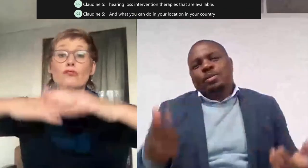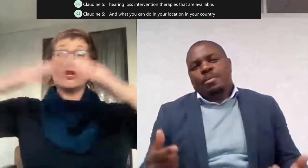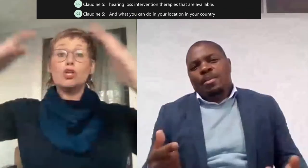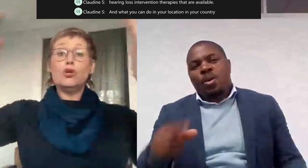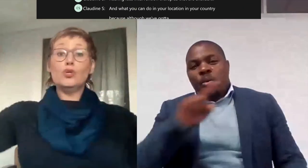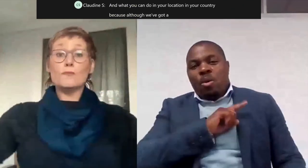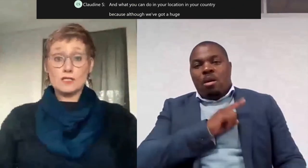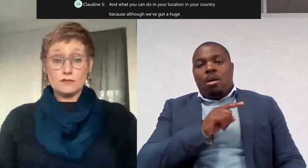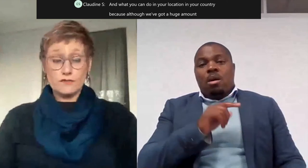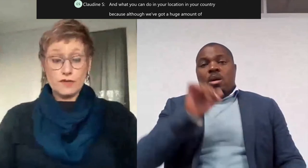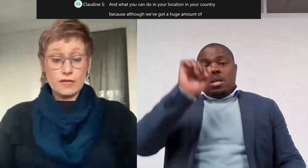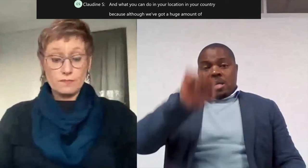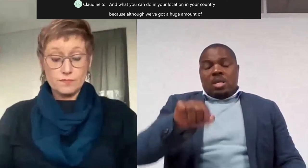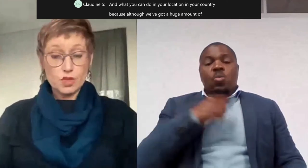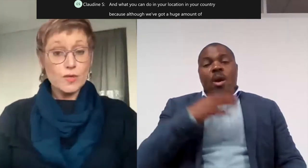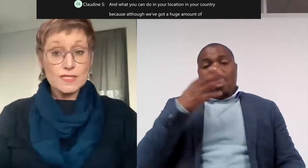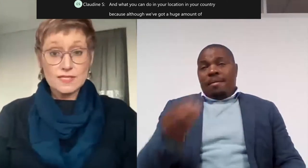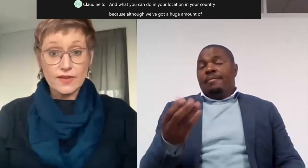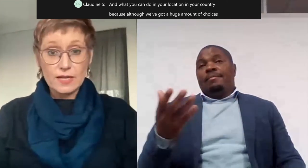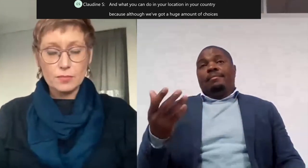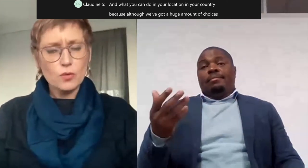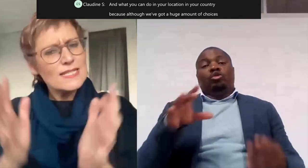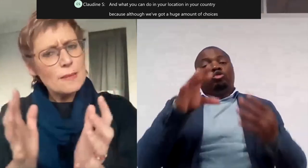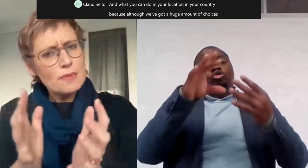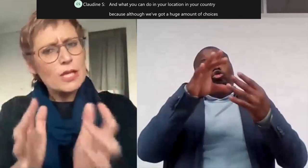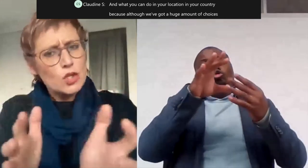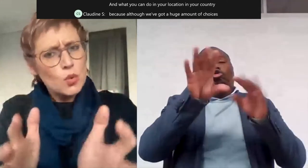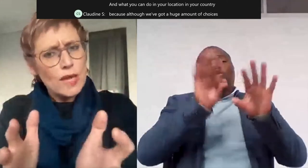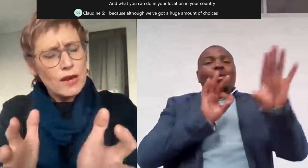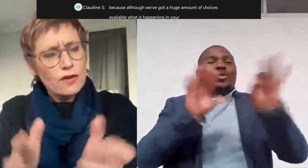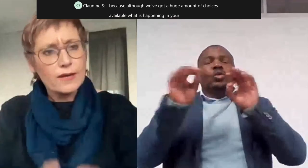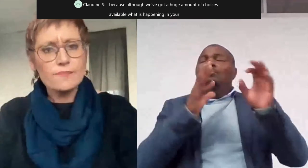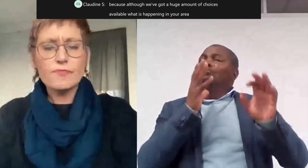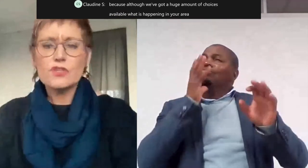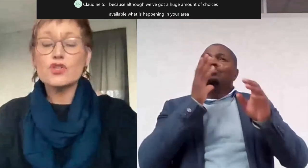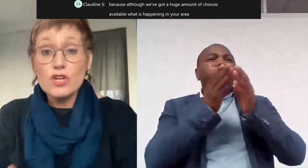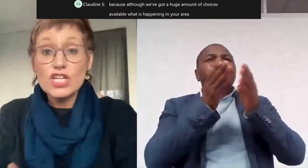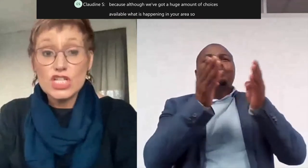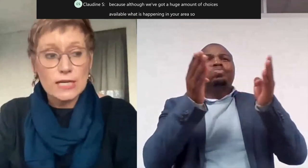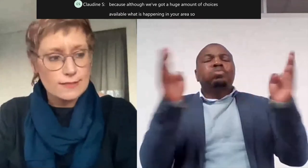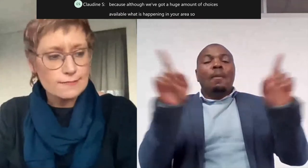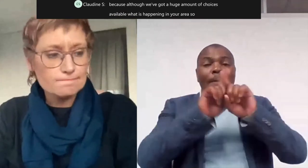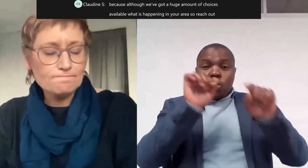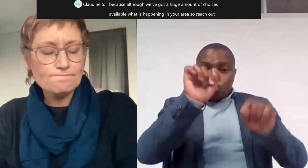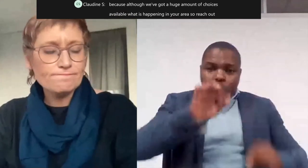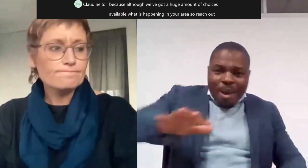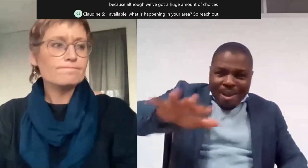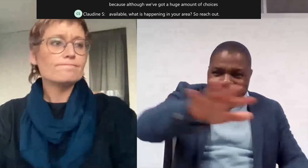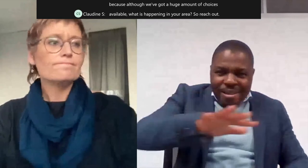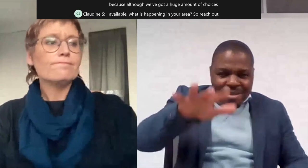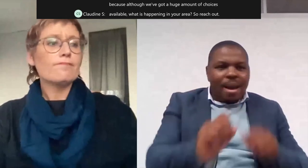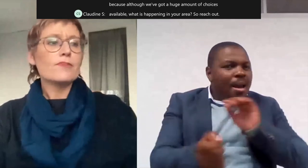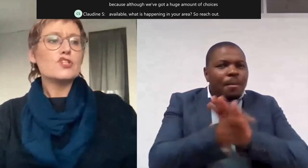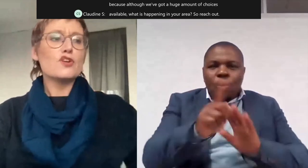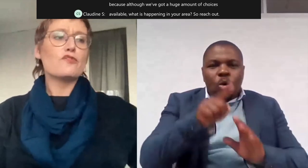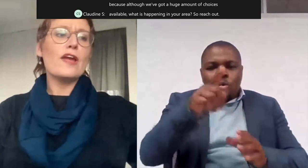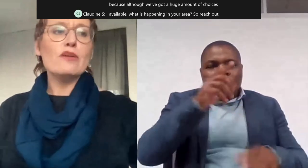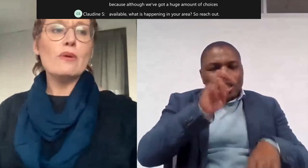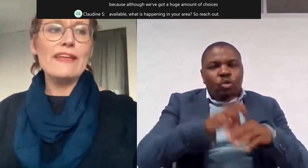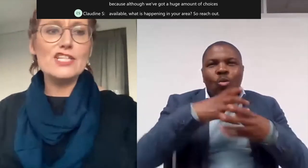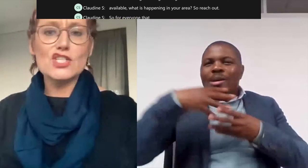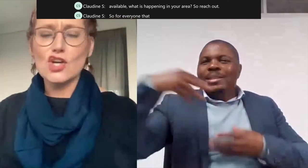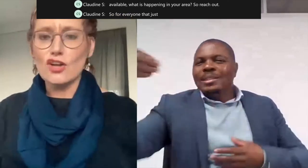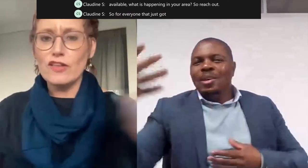although we've got a huge amount of choices available, what is happening in your area? So reach out. So